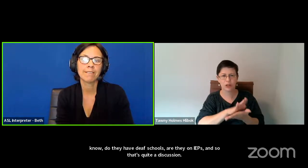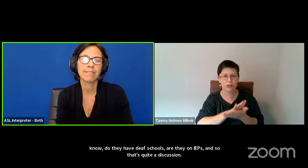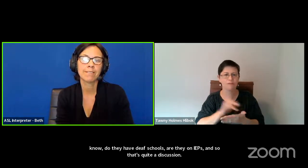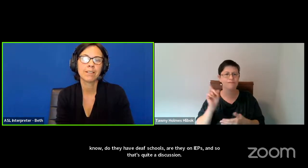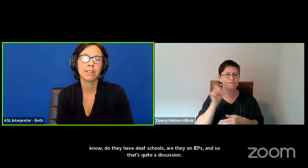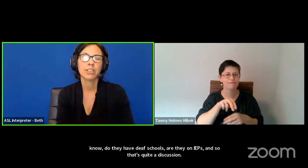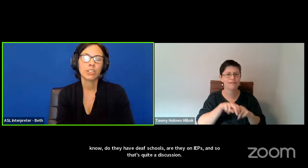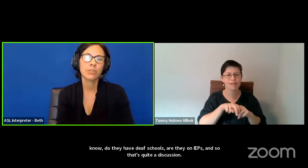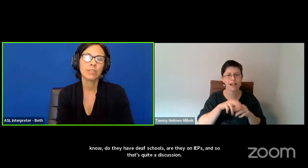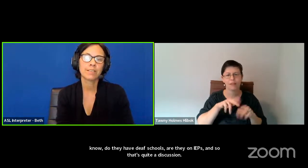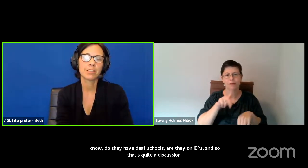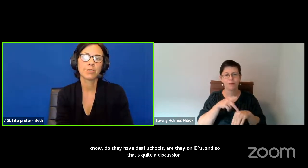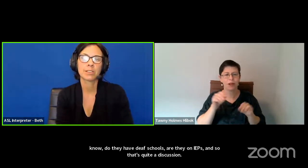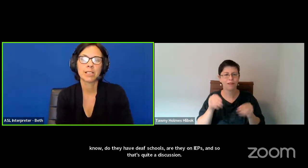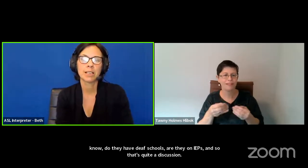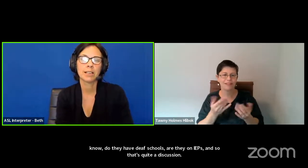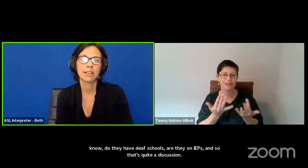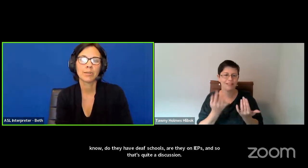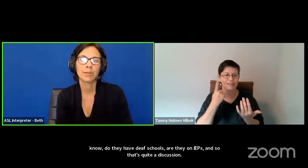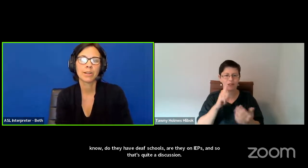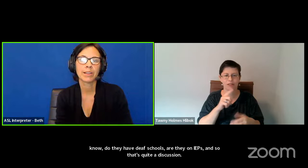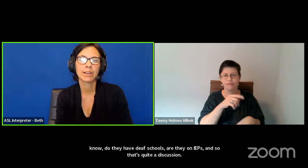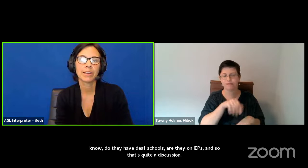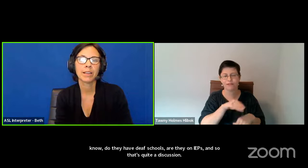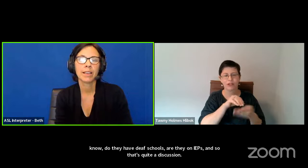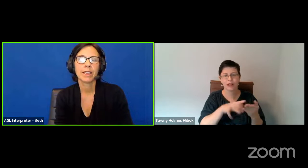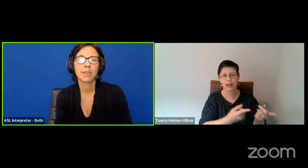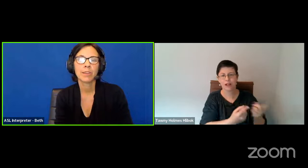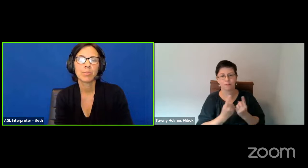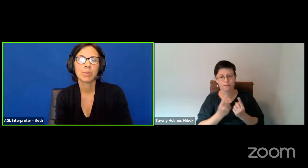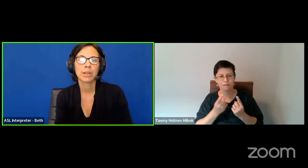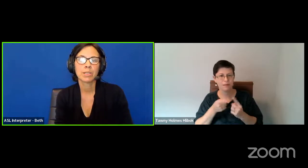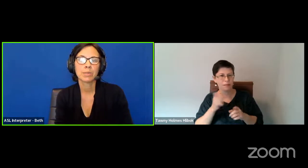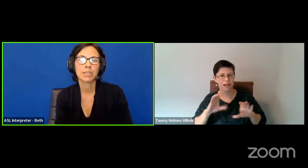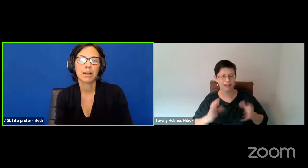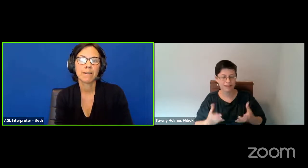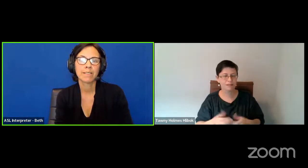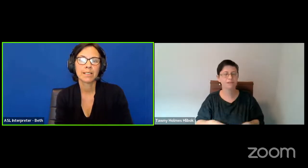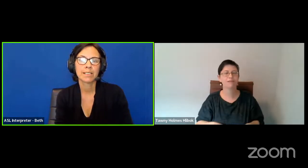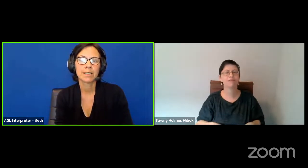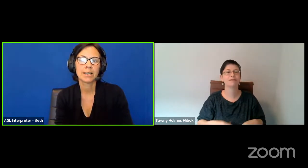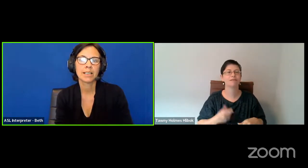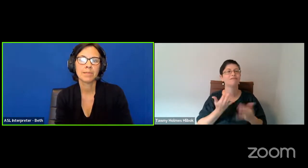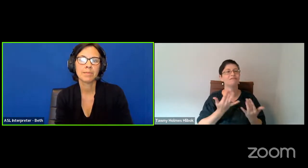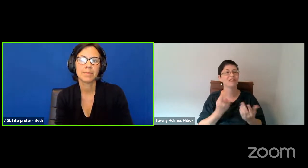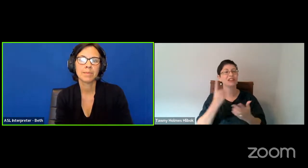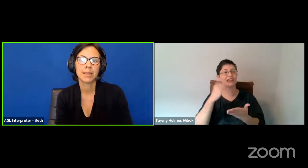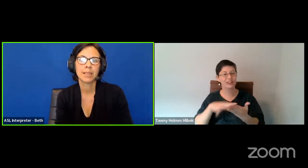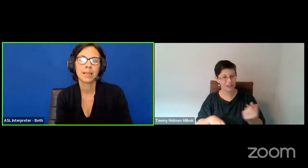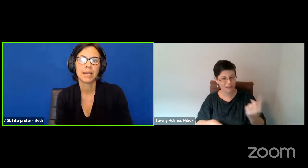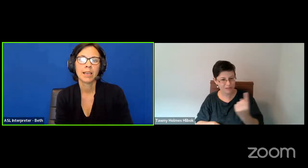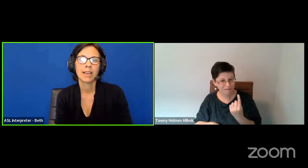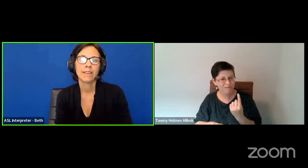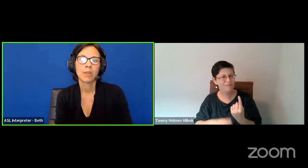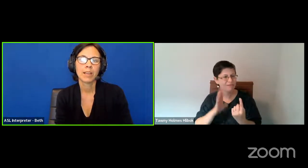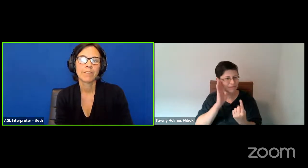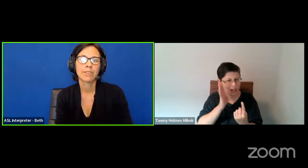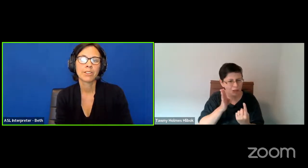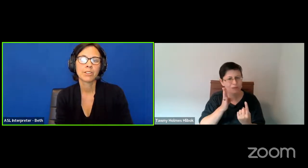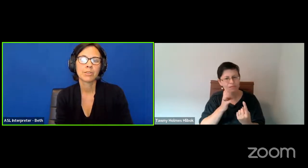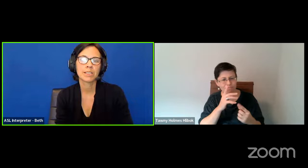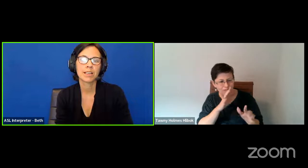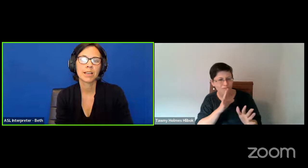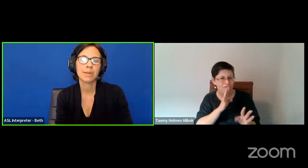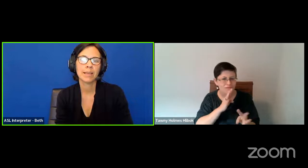of two deaf students that were in there, and they went in the principal's office, and they waited